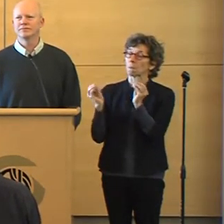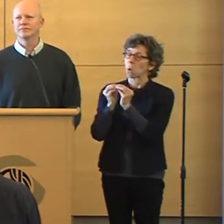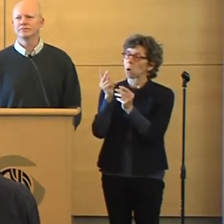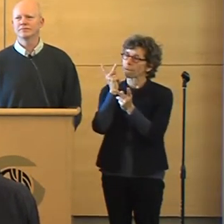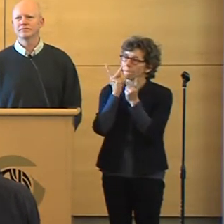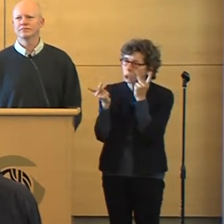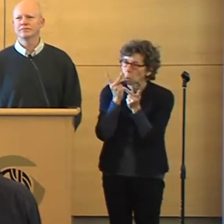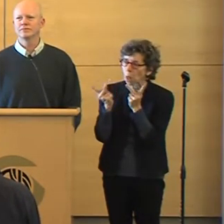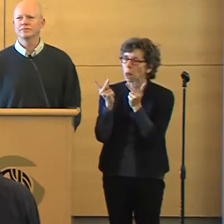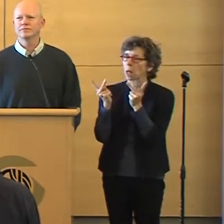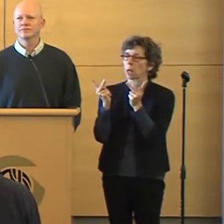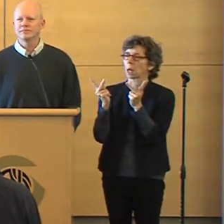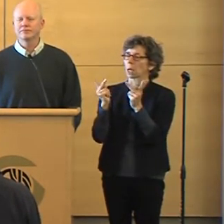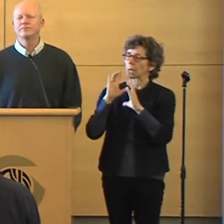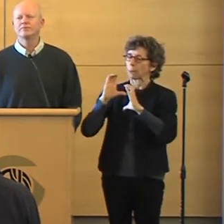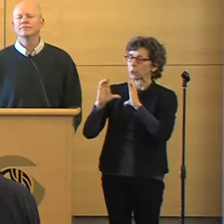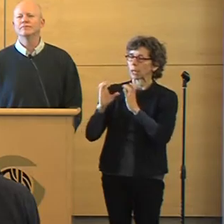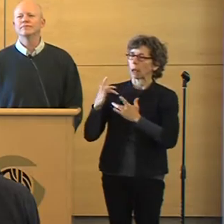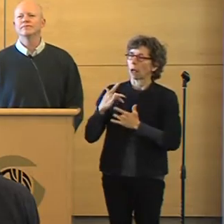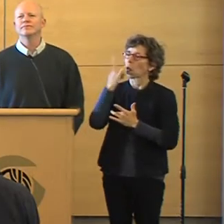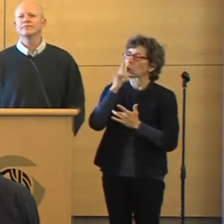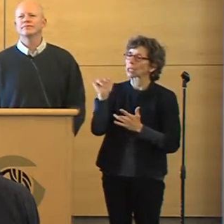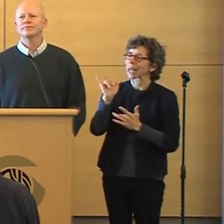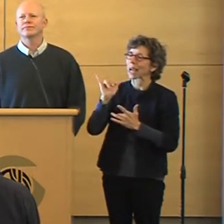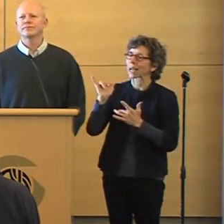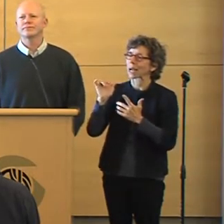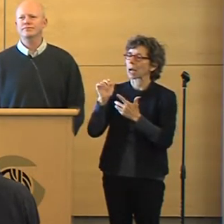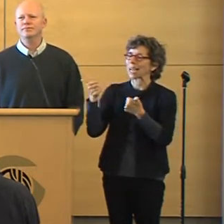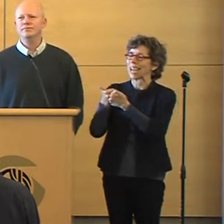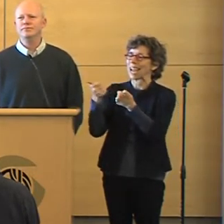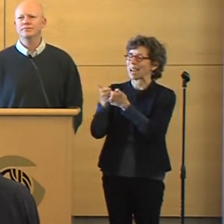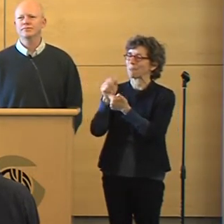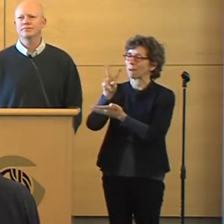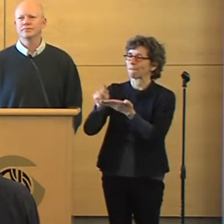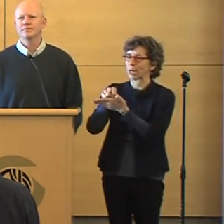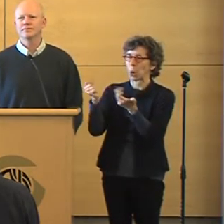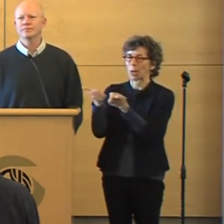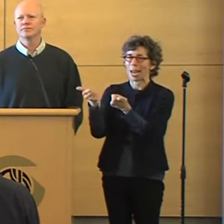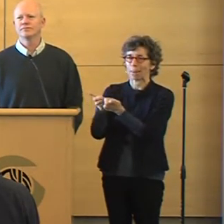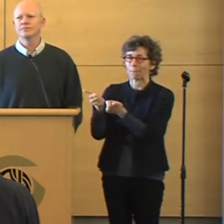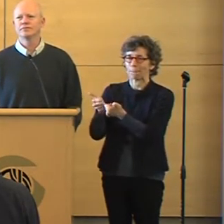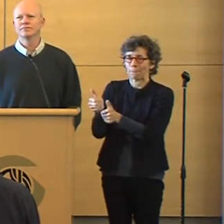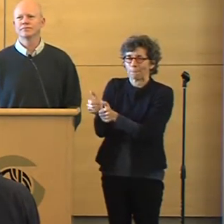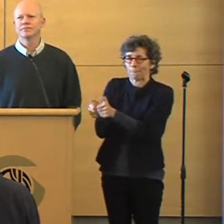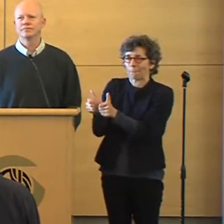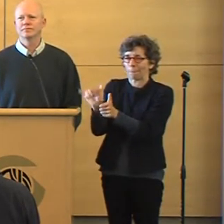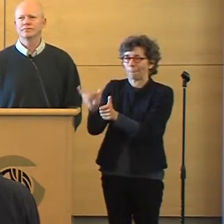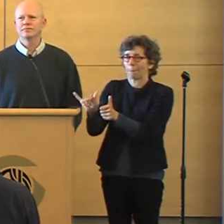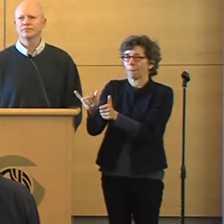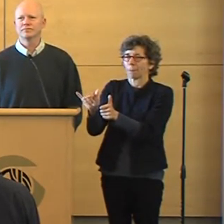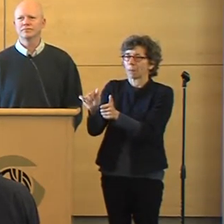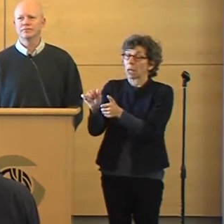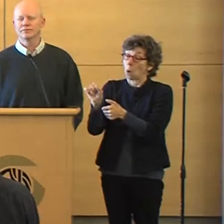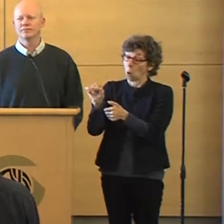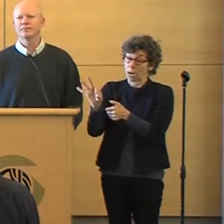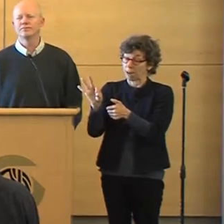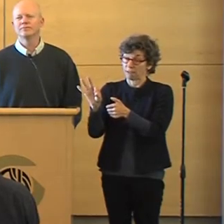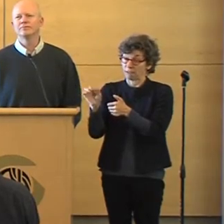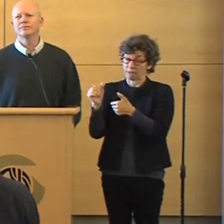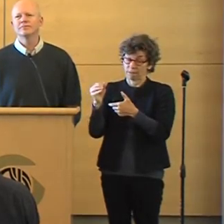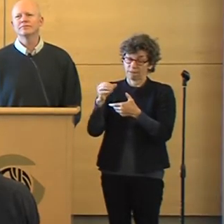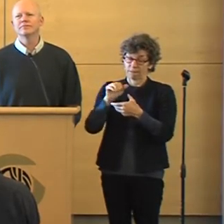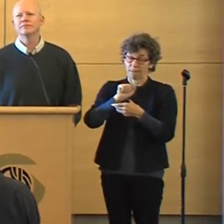And here comes a microphone. Thank you. I have a lot of concern because I see us moving to what I